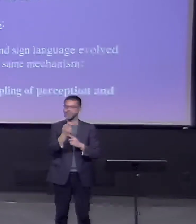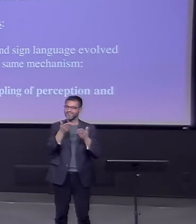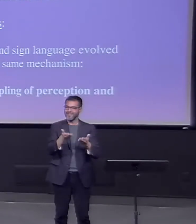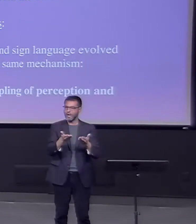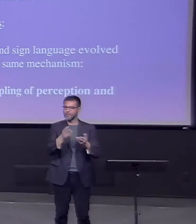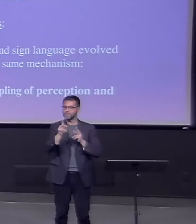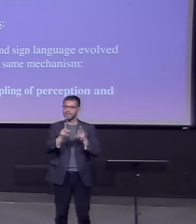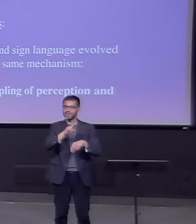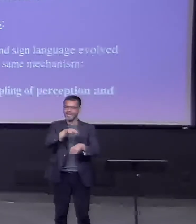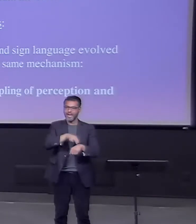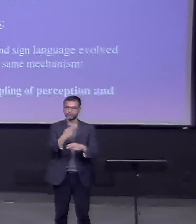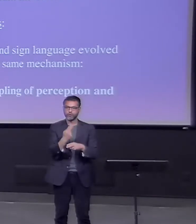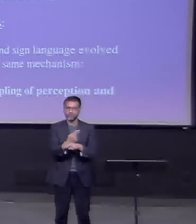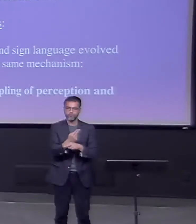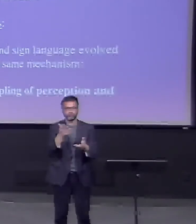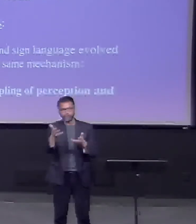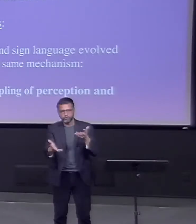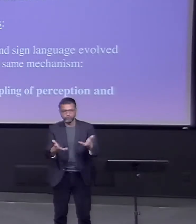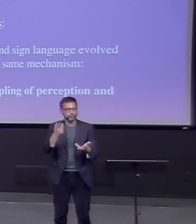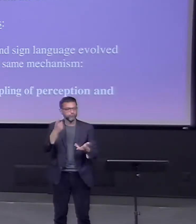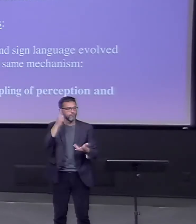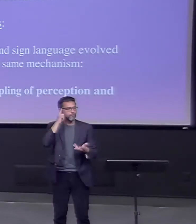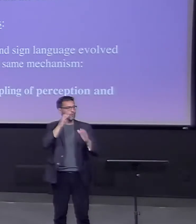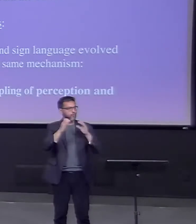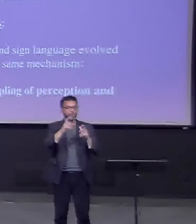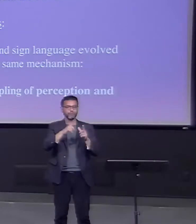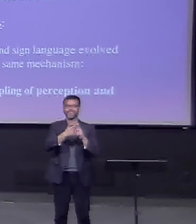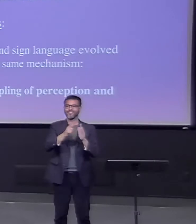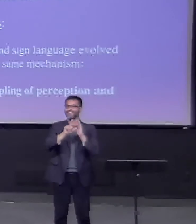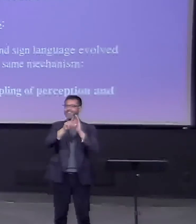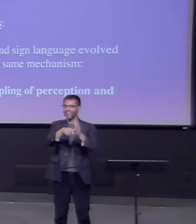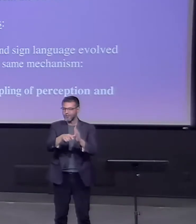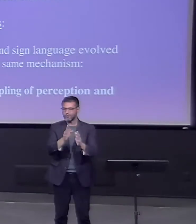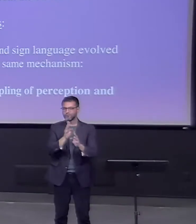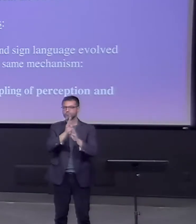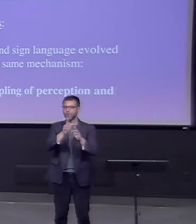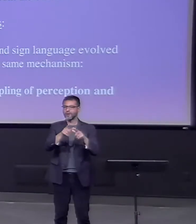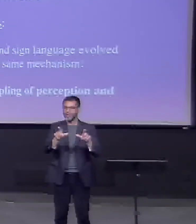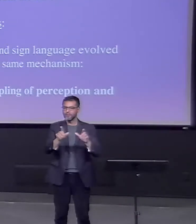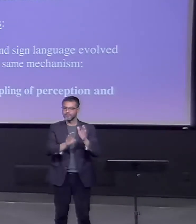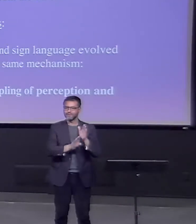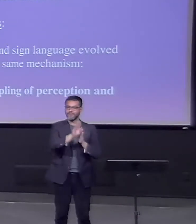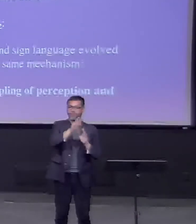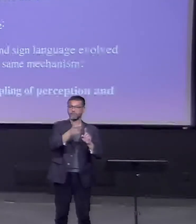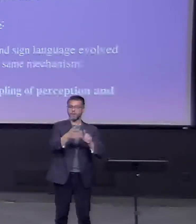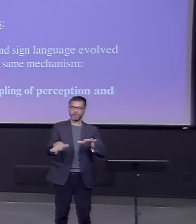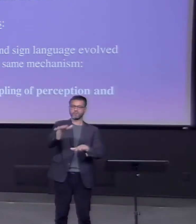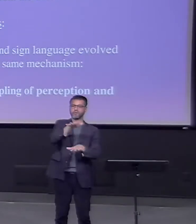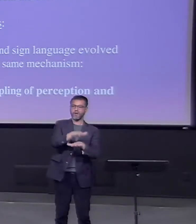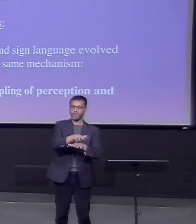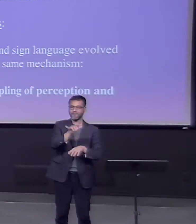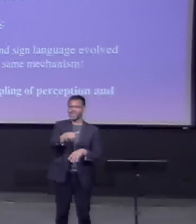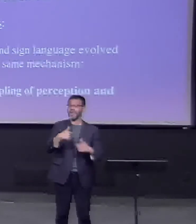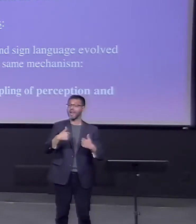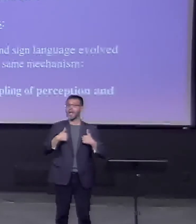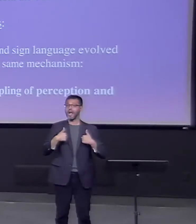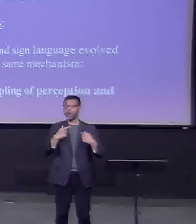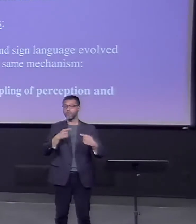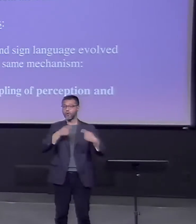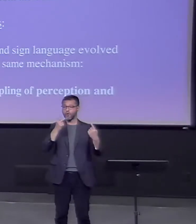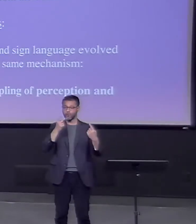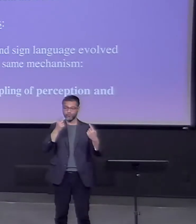they used gestures to communicate, and then spoken language kind of developed, evolved on top of that. I would argue that